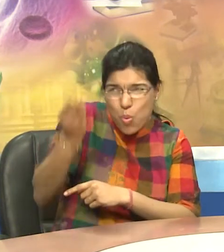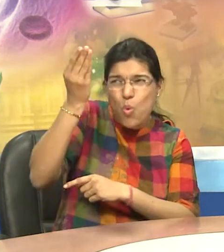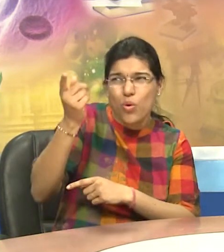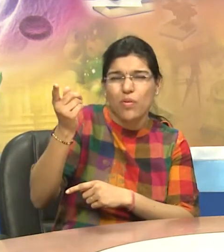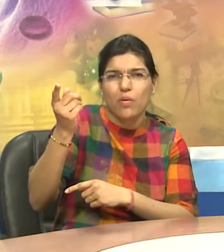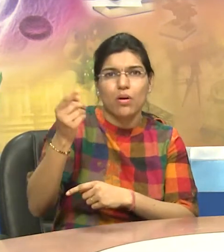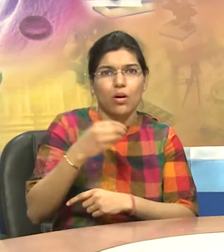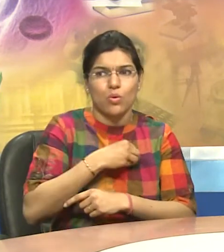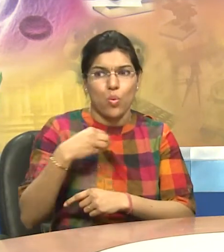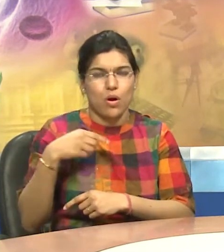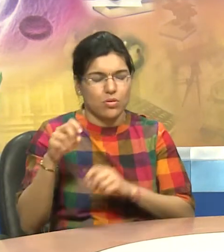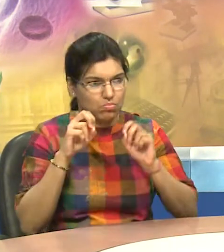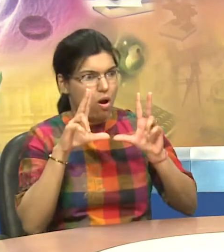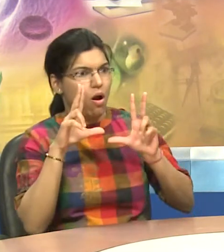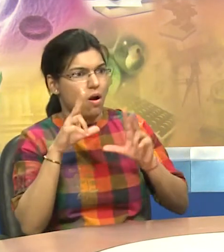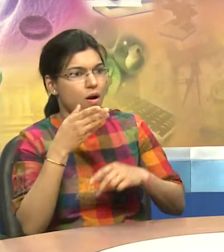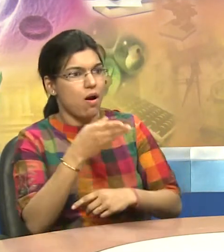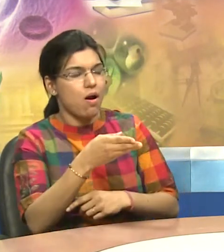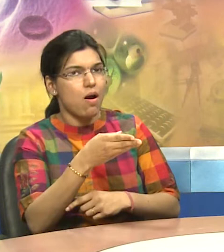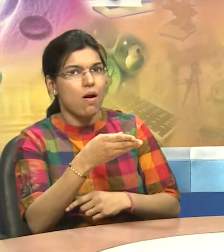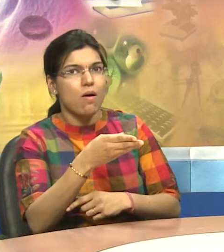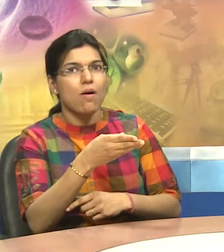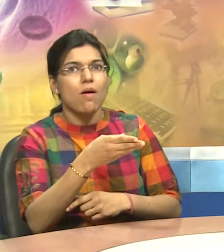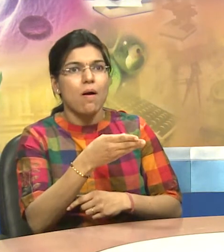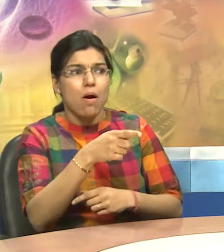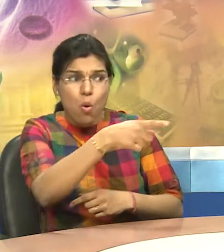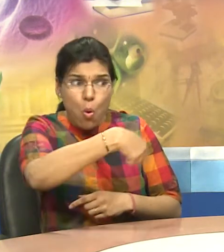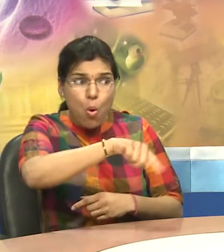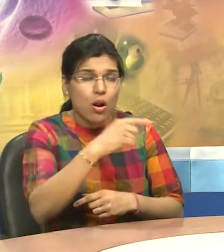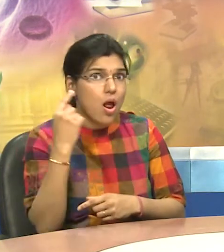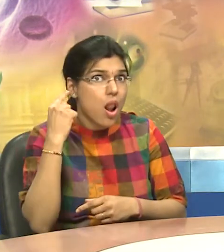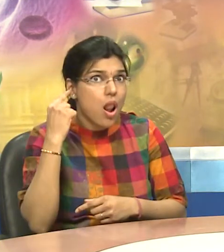Few of them said, "You are not audible, please say it loudly." And doctor